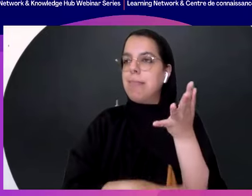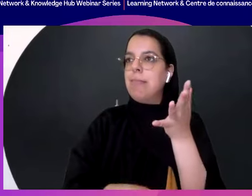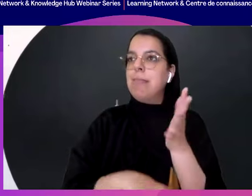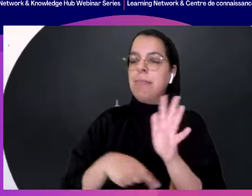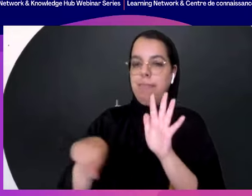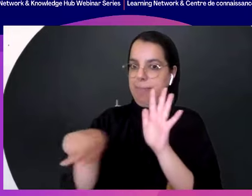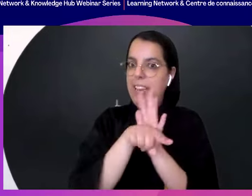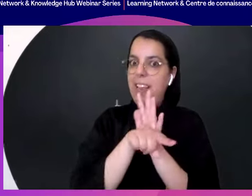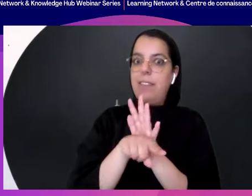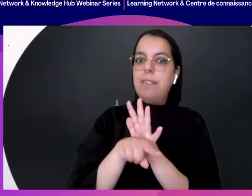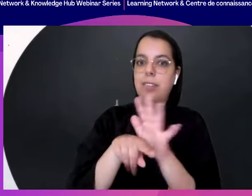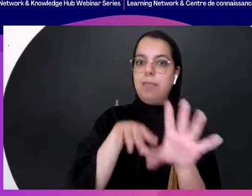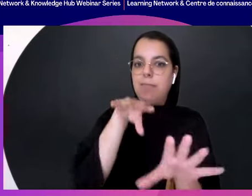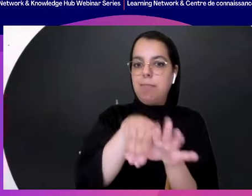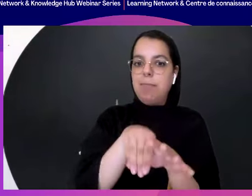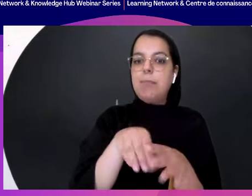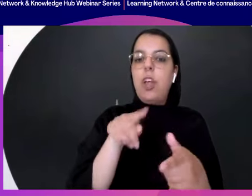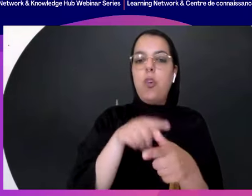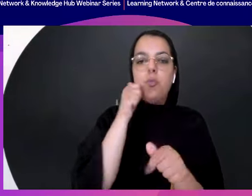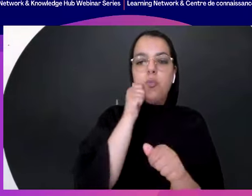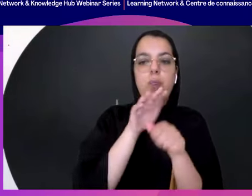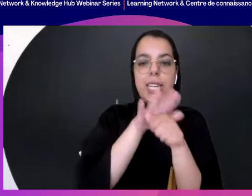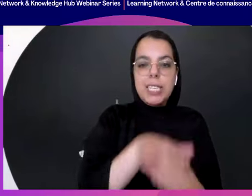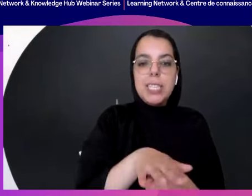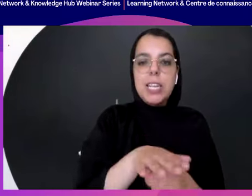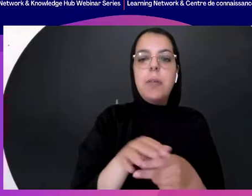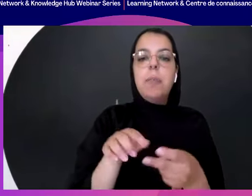that communities were living with the effects of